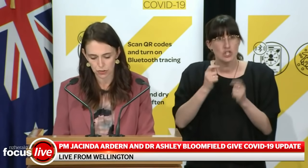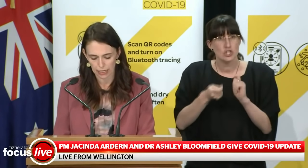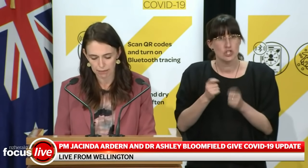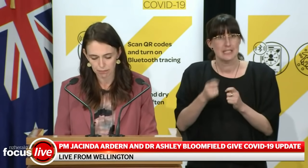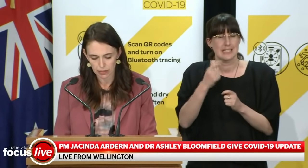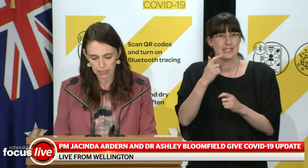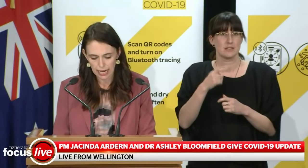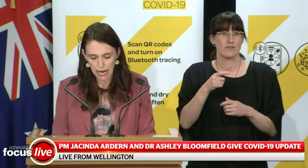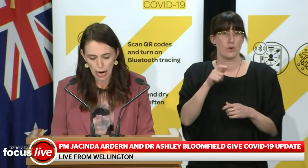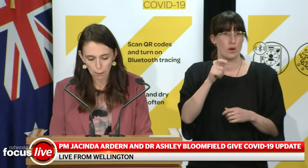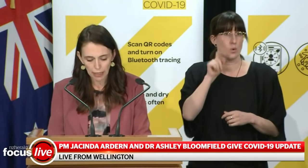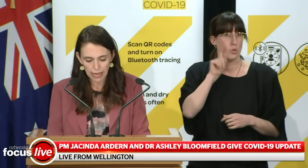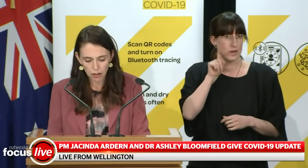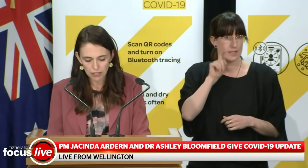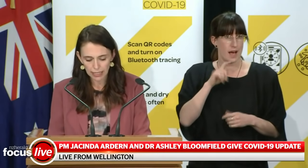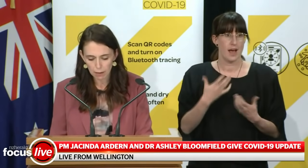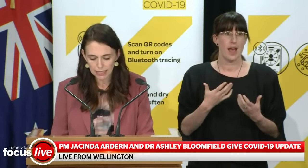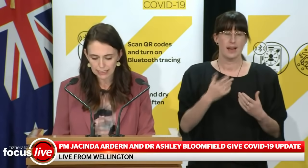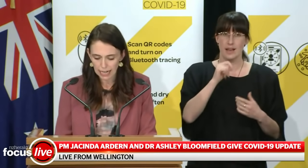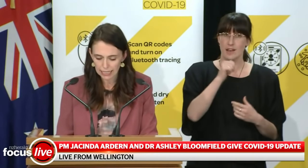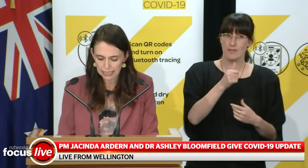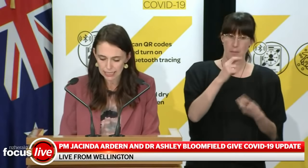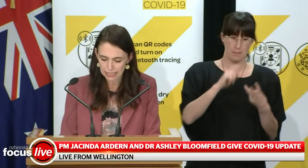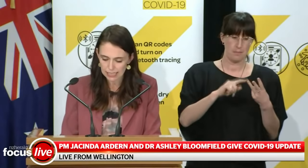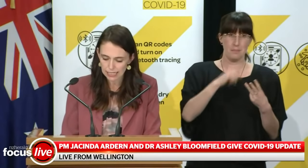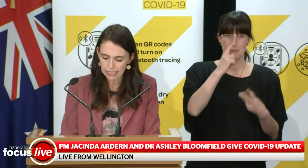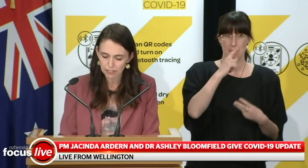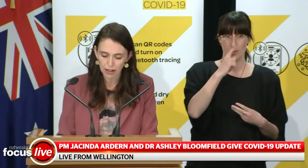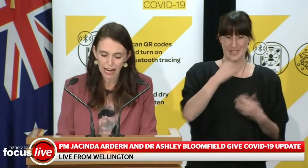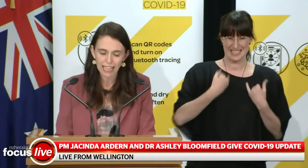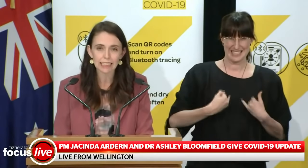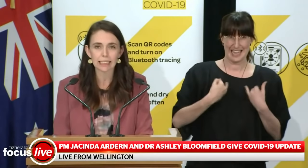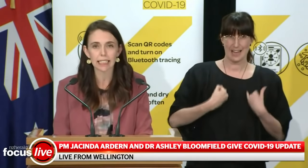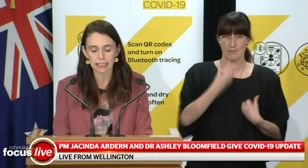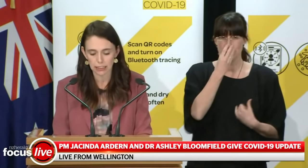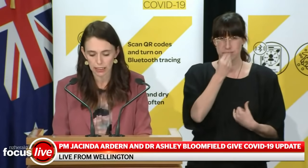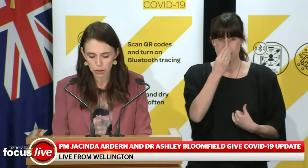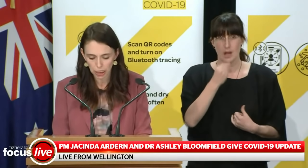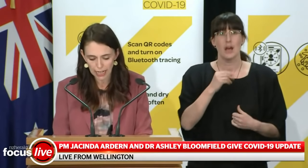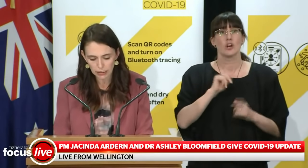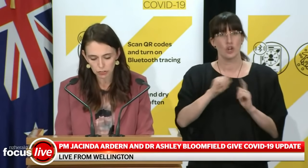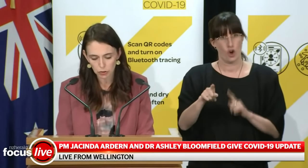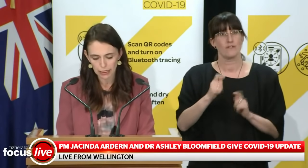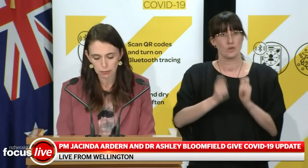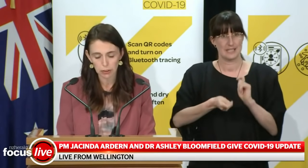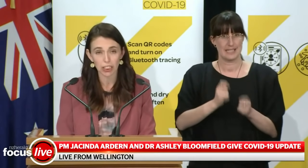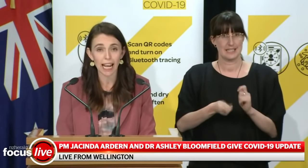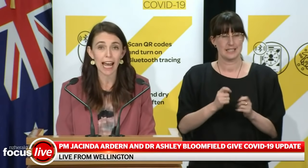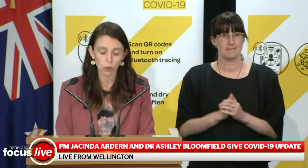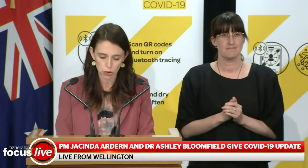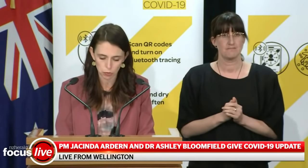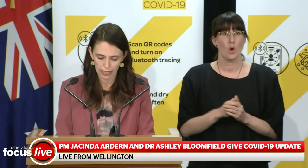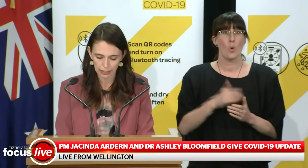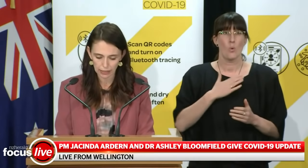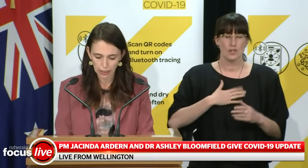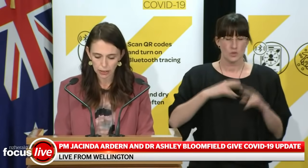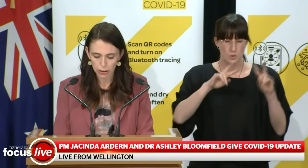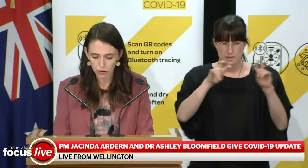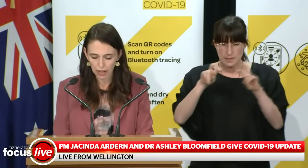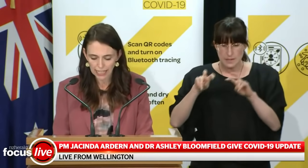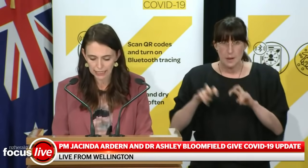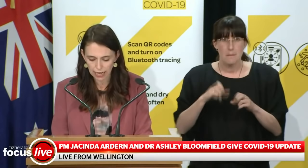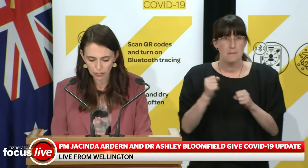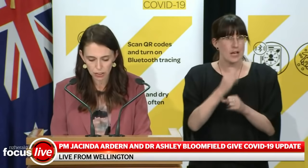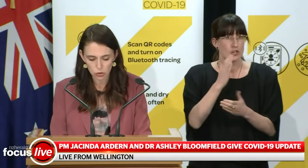in the country. Our plan over the coming days is assess if there are undetected chains of transmission elsewhere,